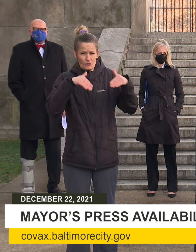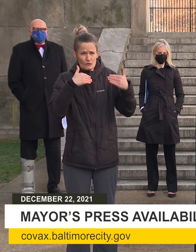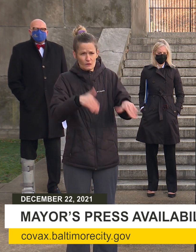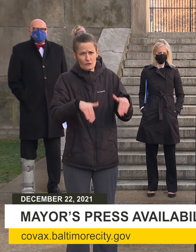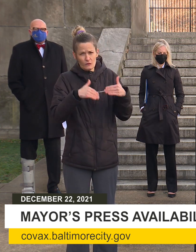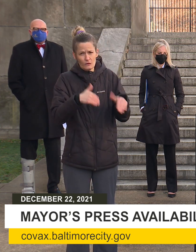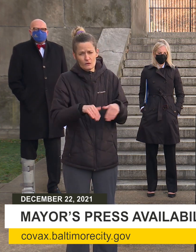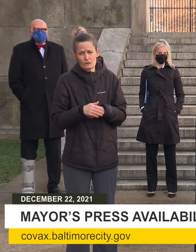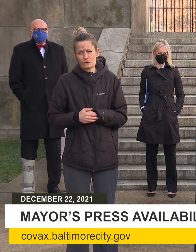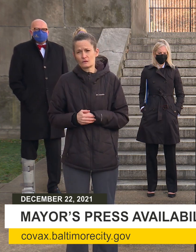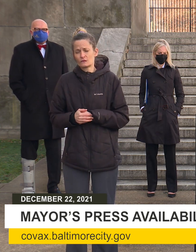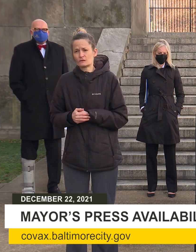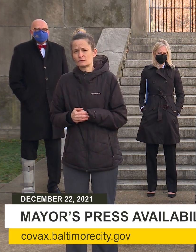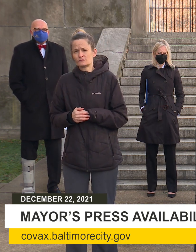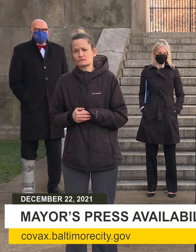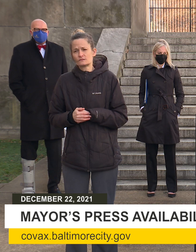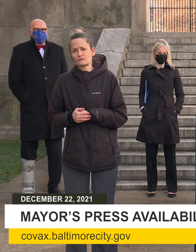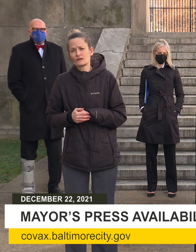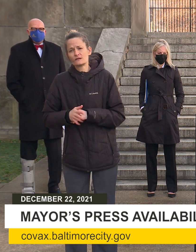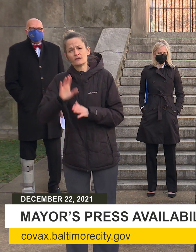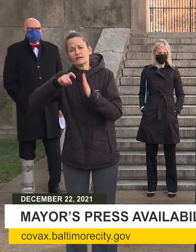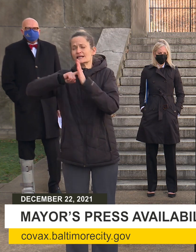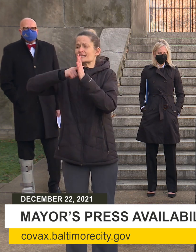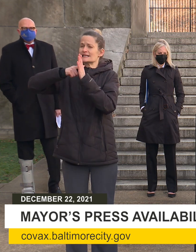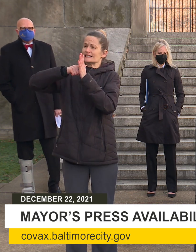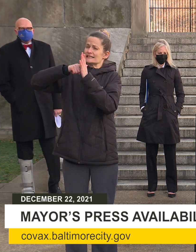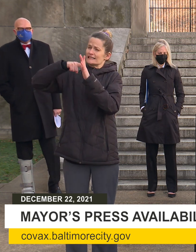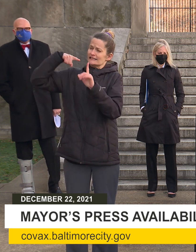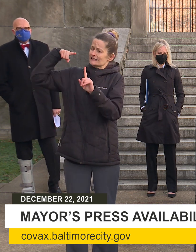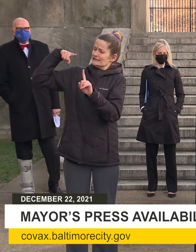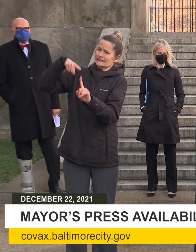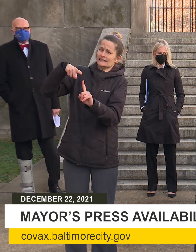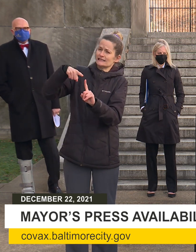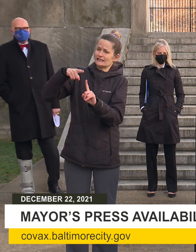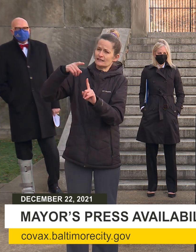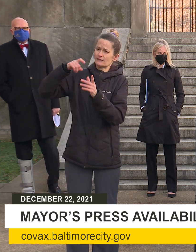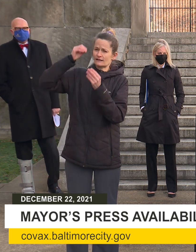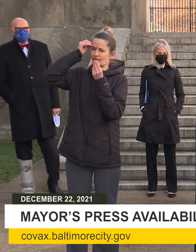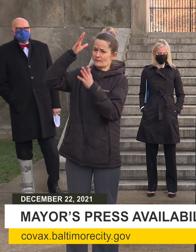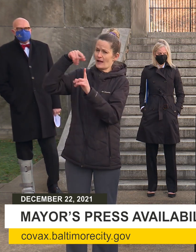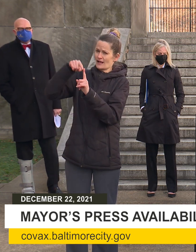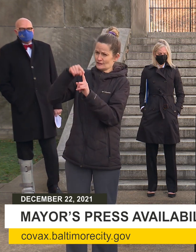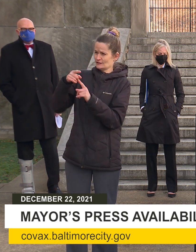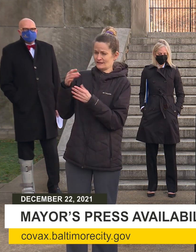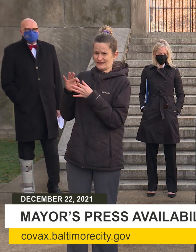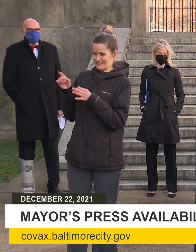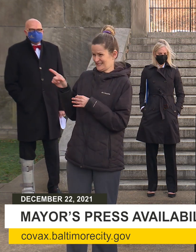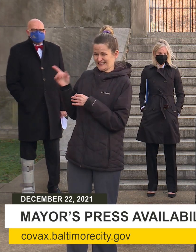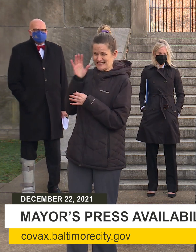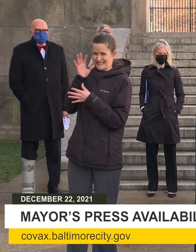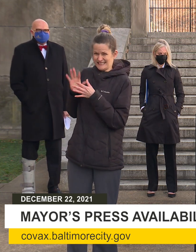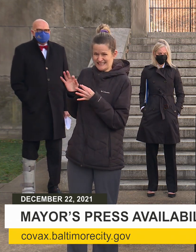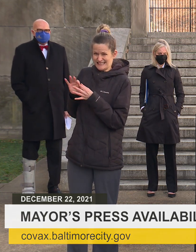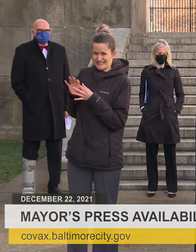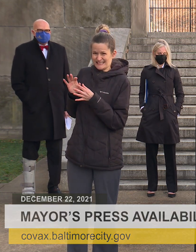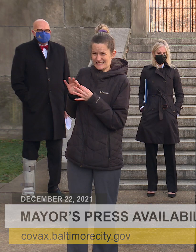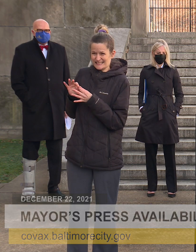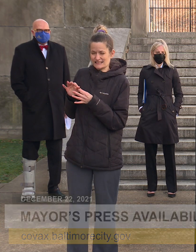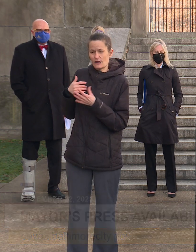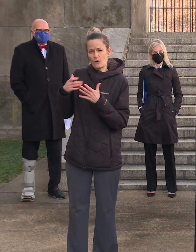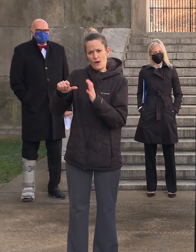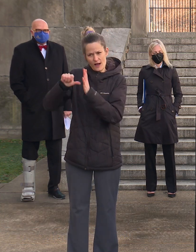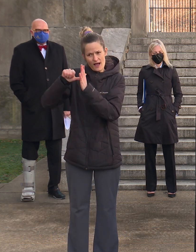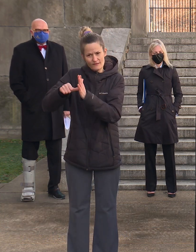One key piece of information that Dr. DeRizza highlighted that I want to emphasize is many people